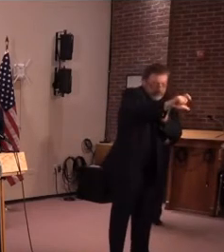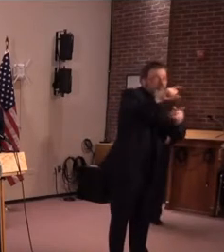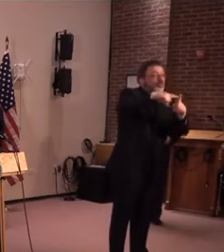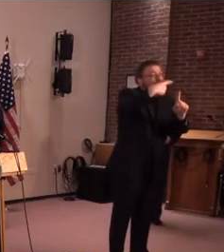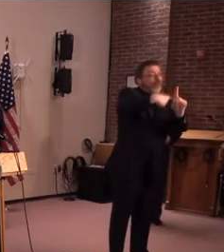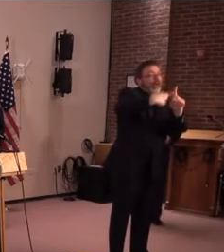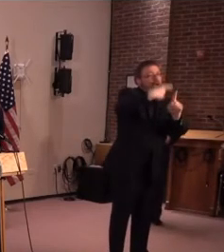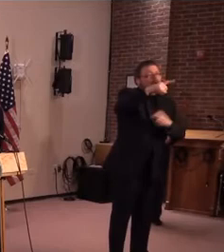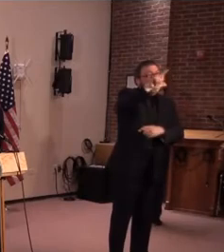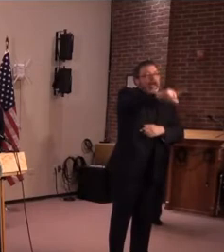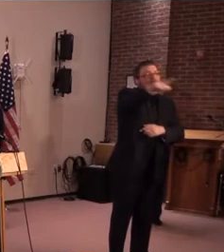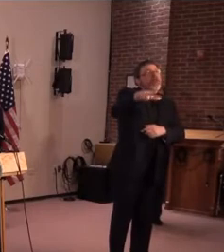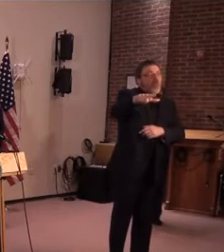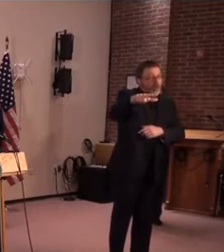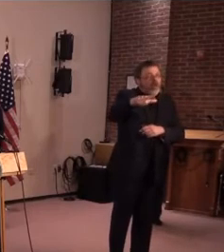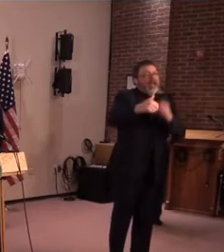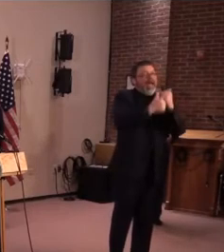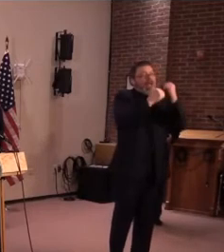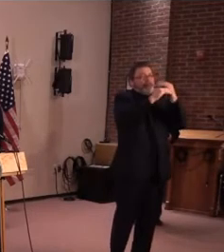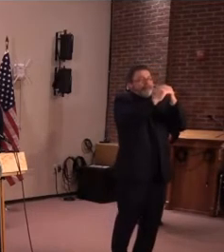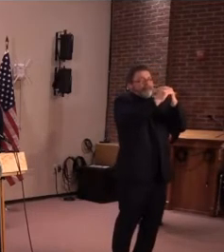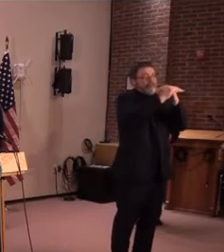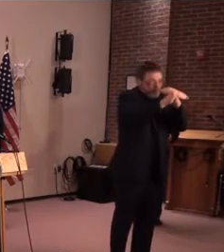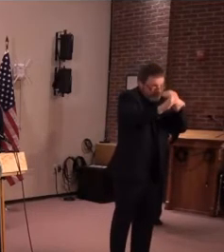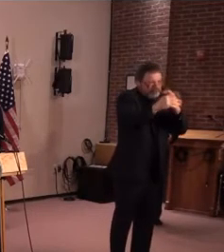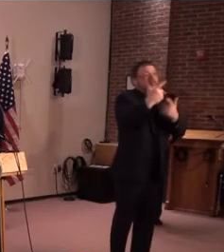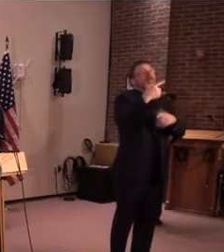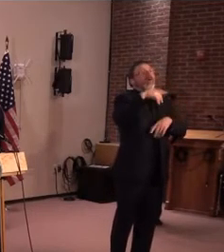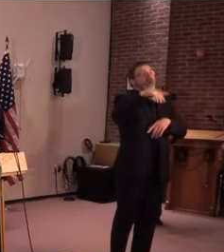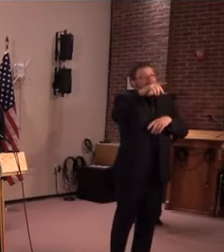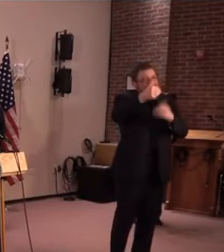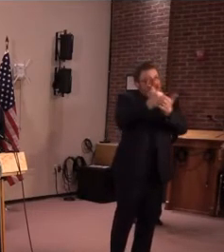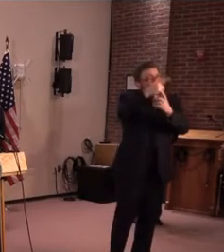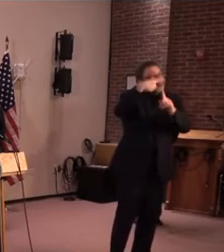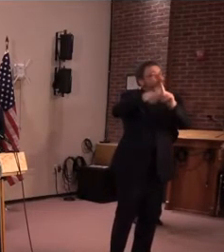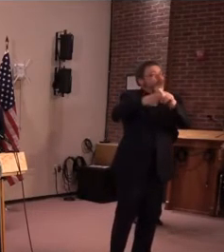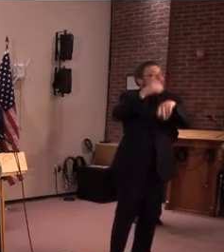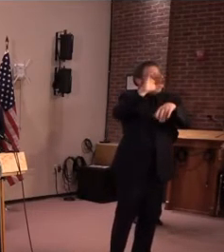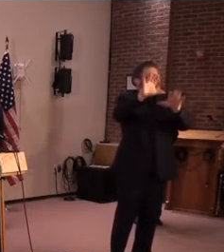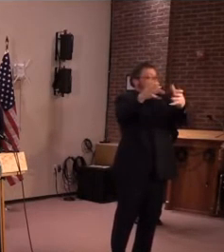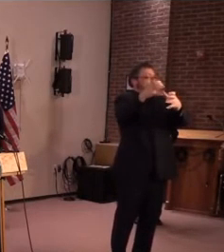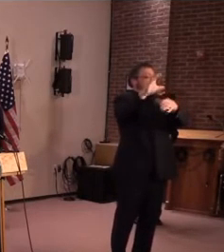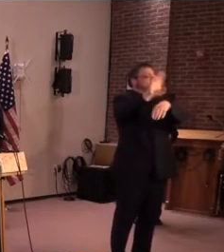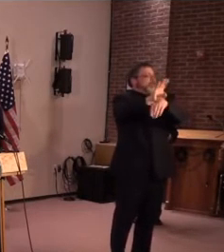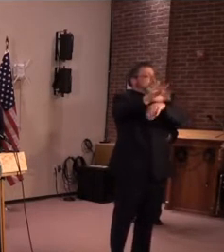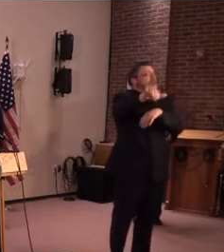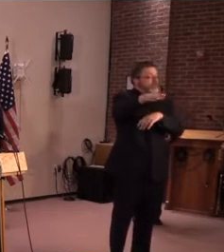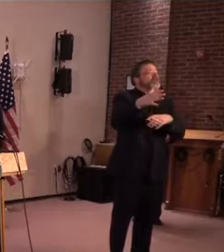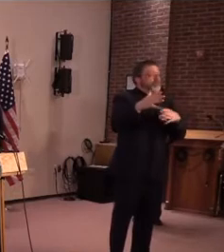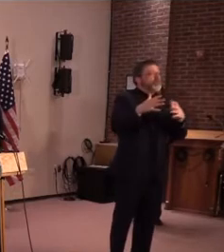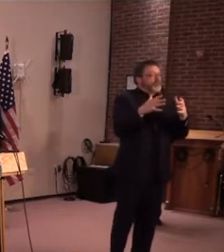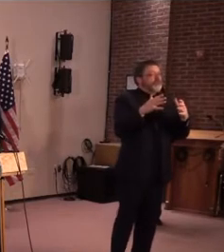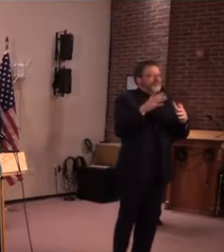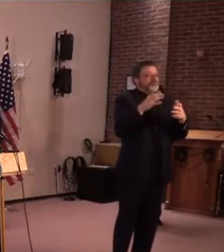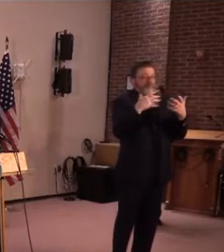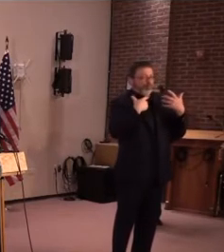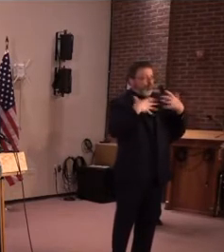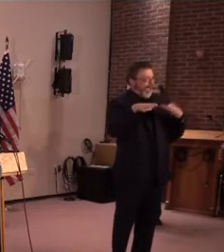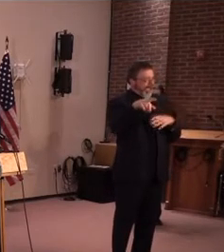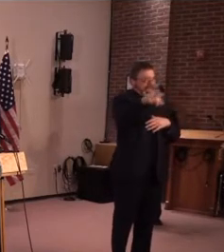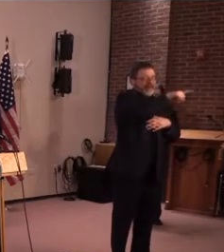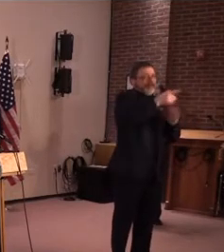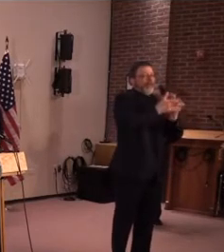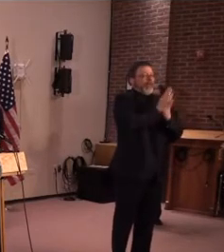and prevent tenants from experiencing eviction and possibly homelessness. This program will provide up to 3 months